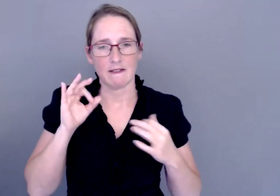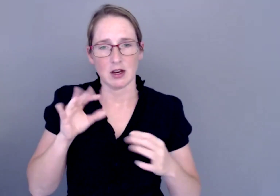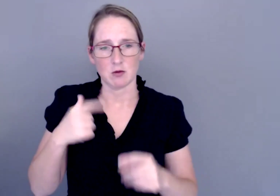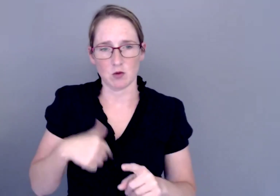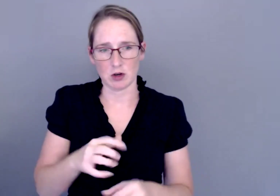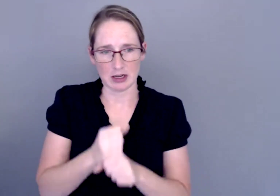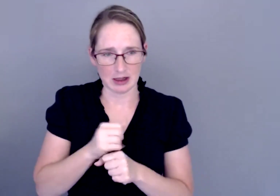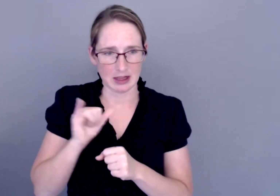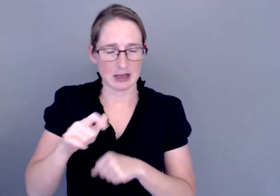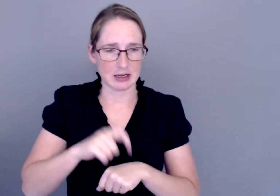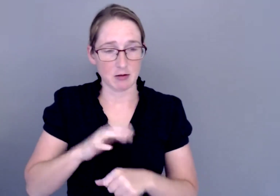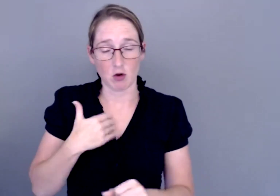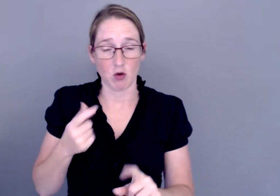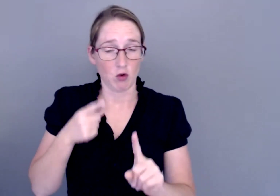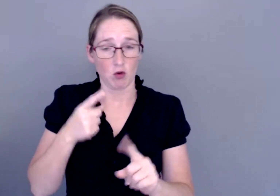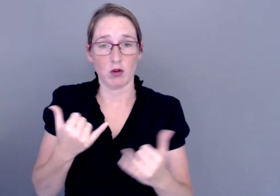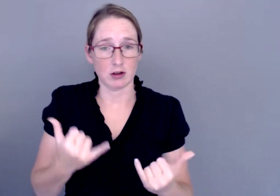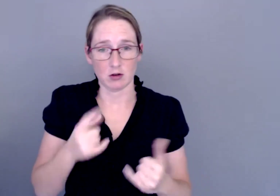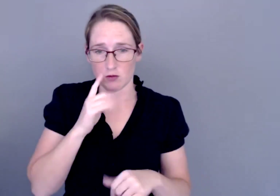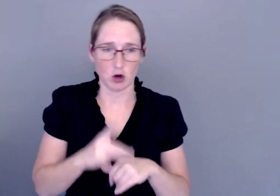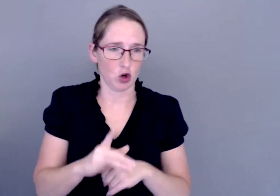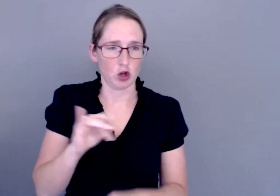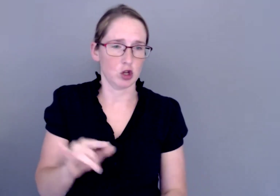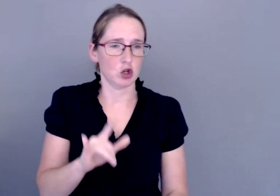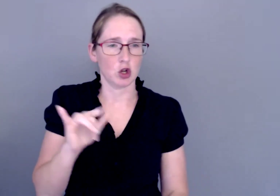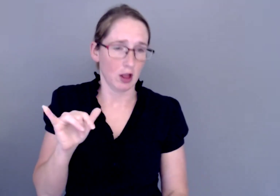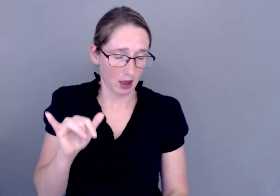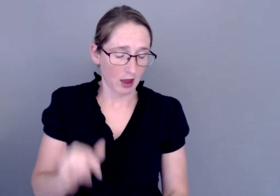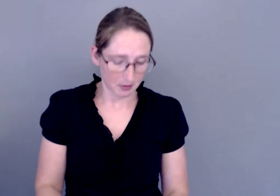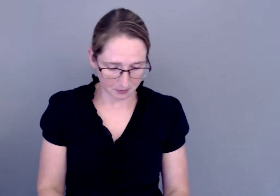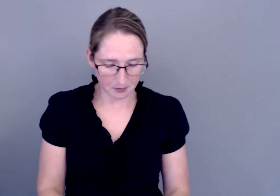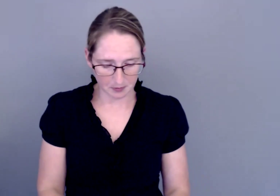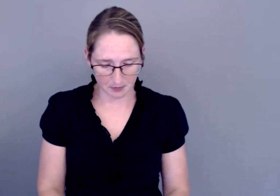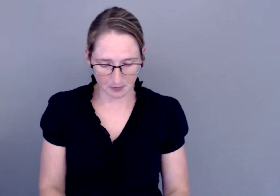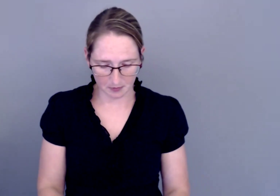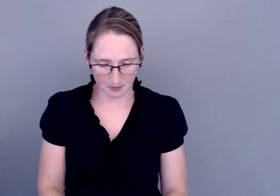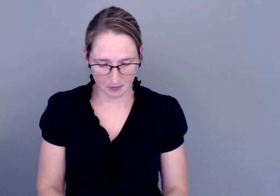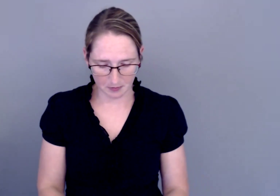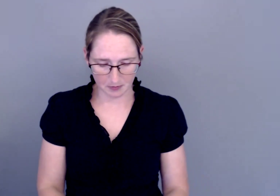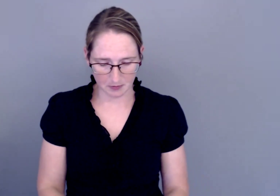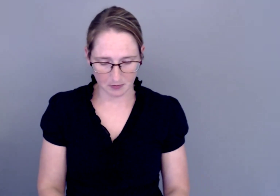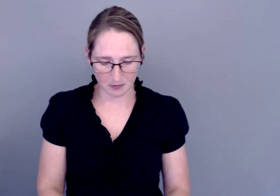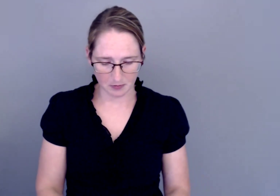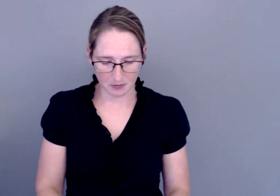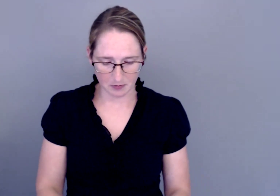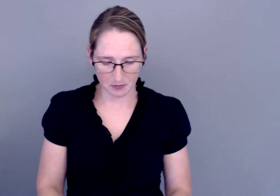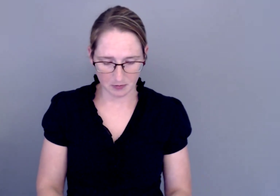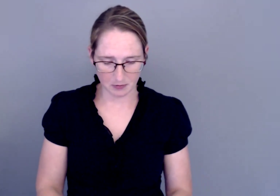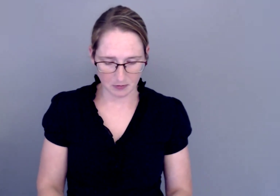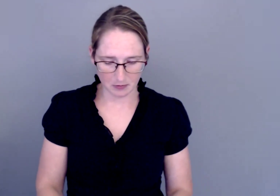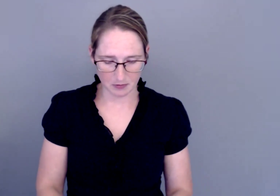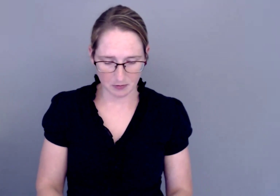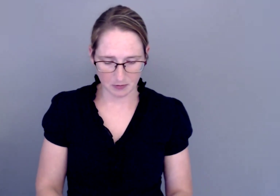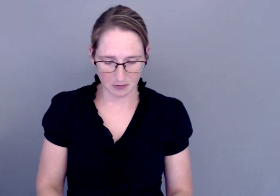that time. Our goal right now is early July. We will be sure to share that through your